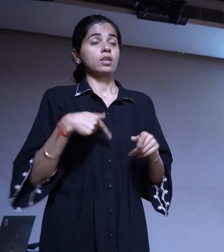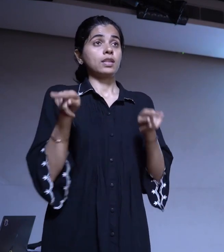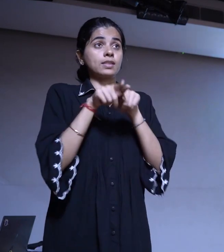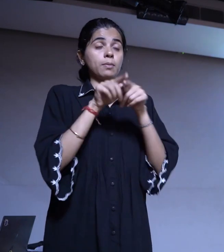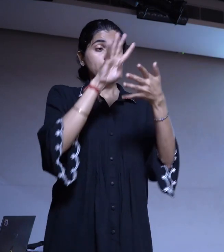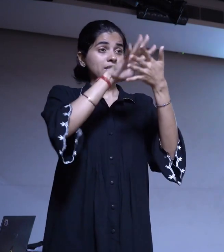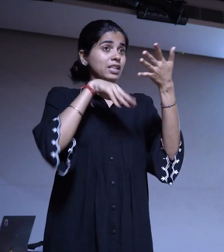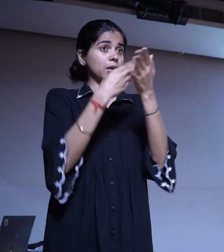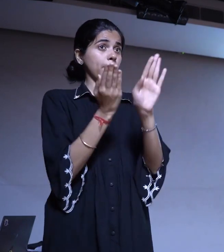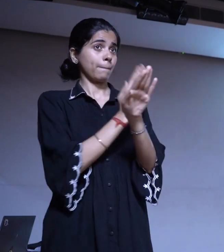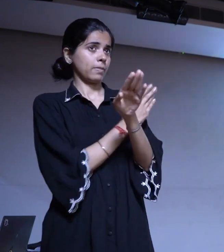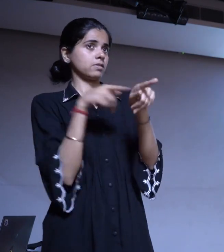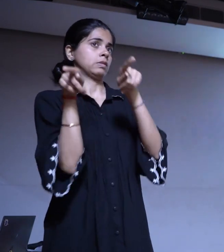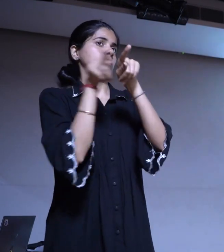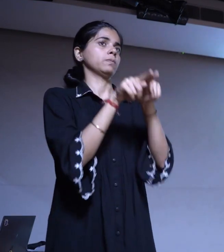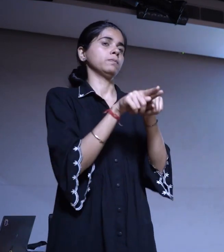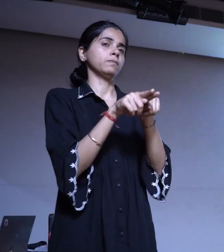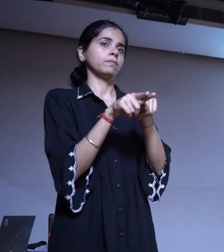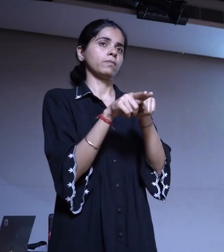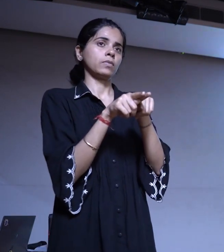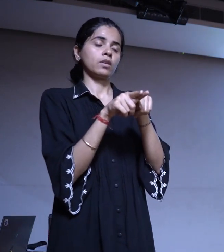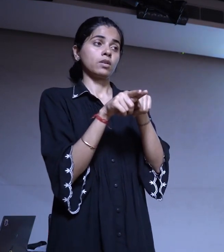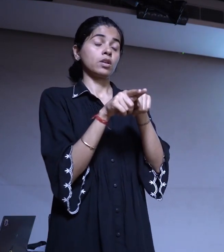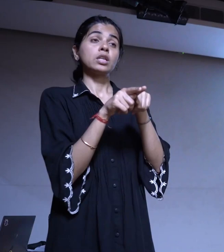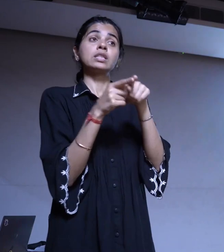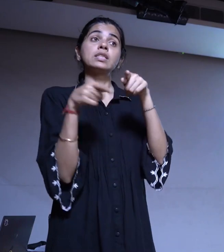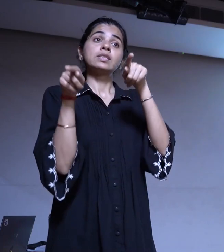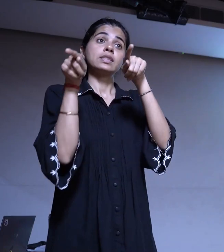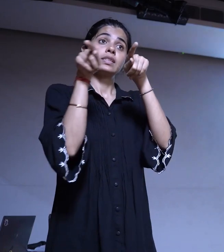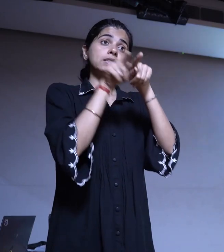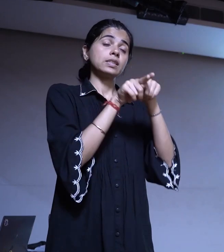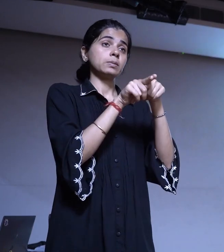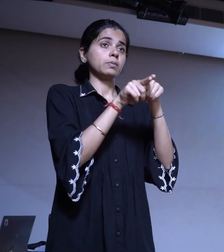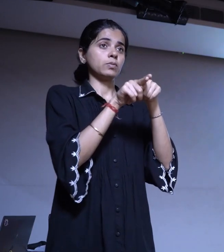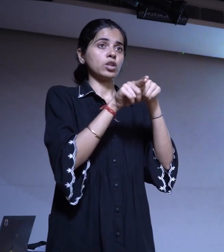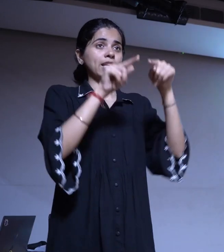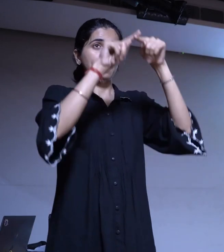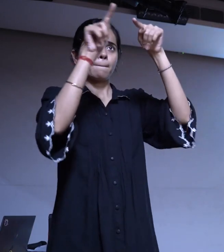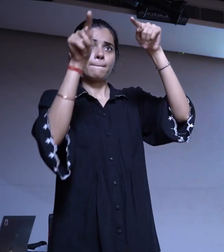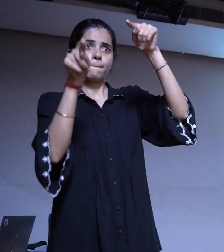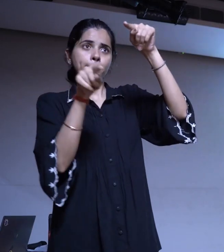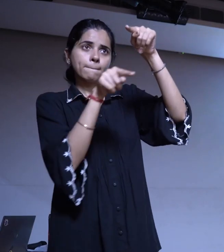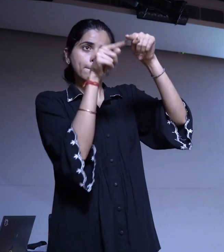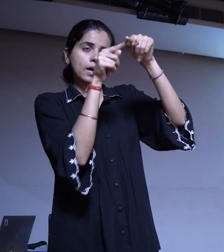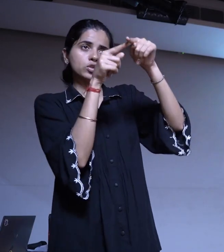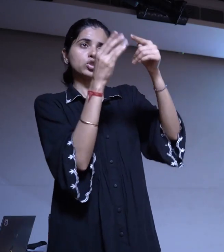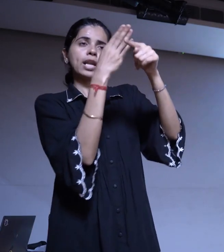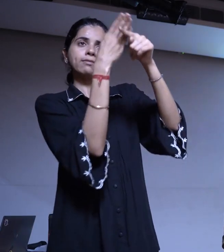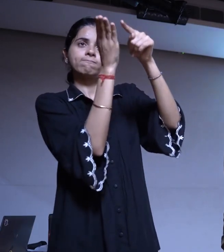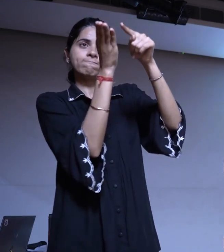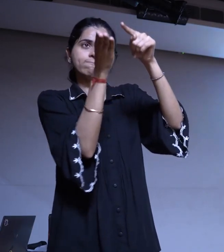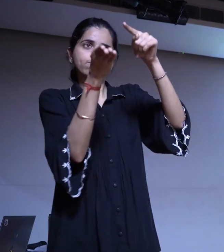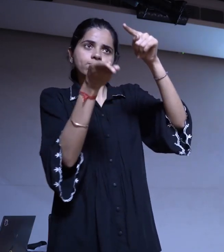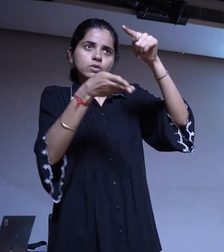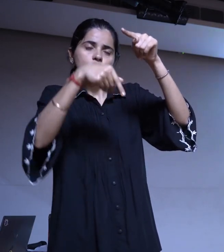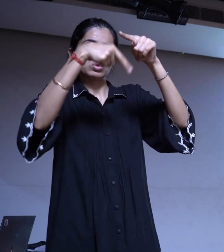the same data that I showed you earlier and can be looked upon as um in a pie chart it also begins to give us a